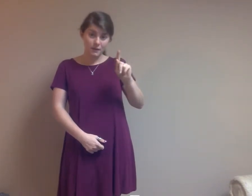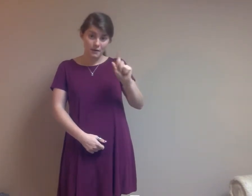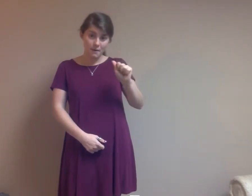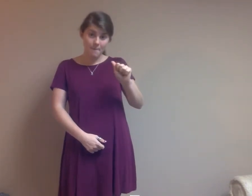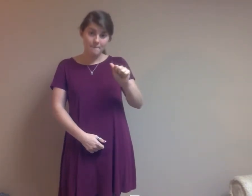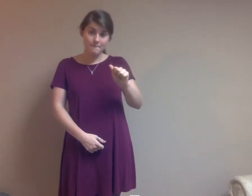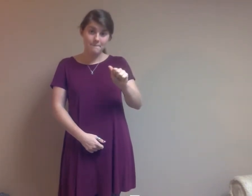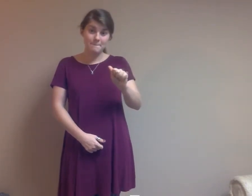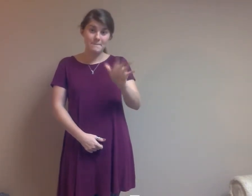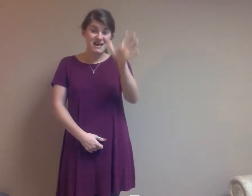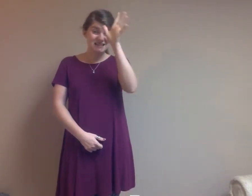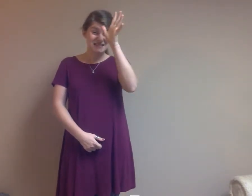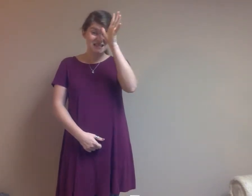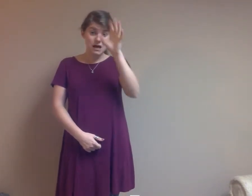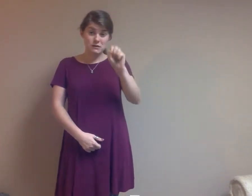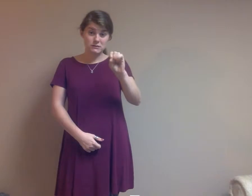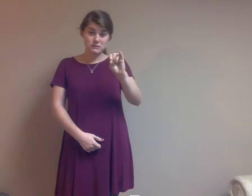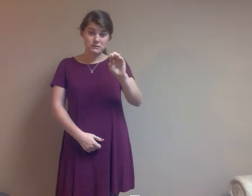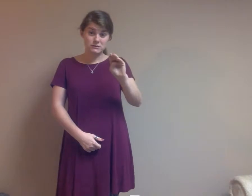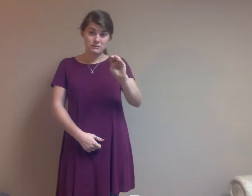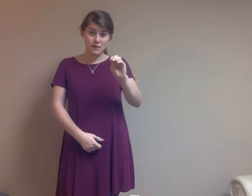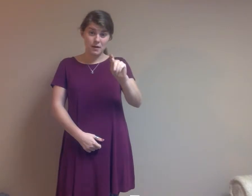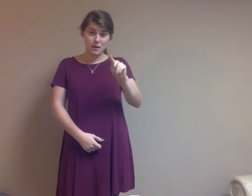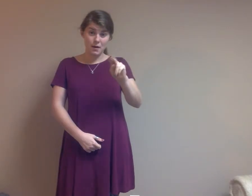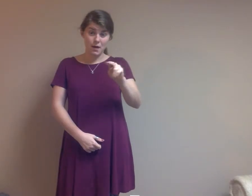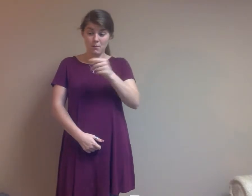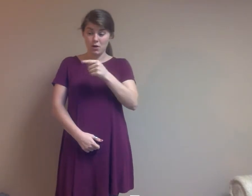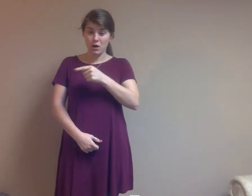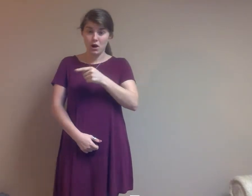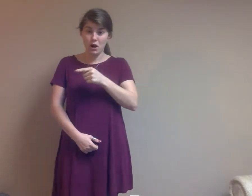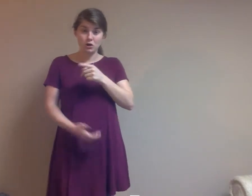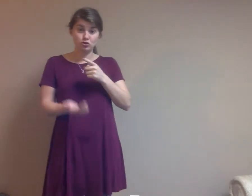moving. We thought, no, let's really look into the boarding side of life.